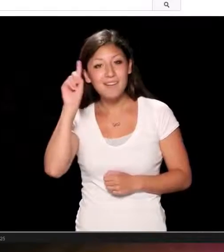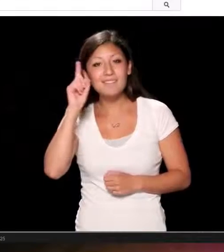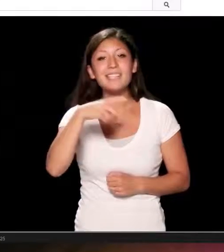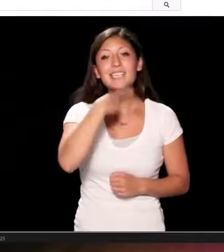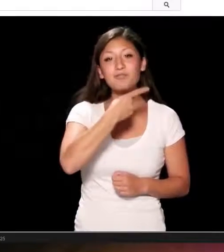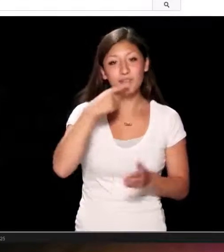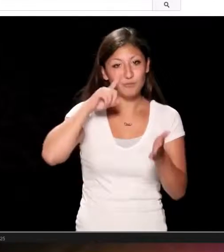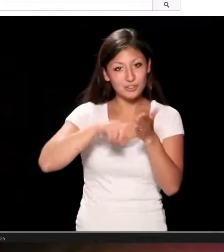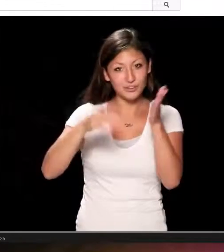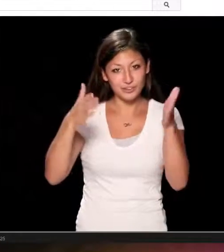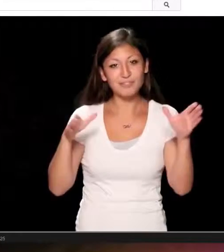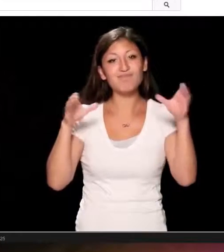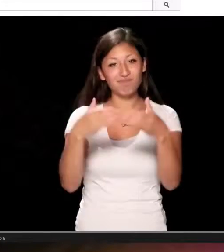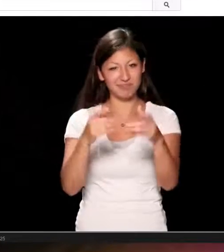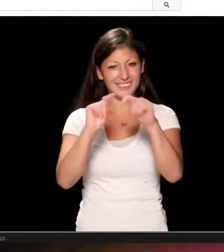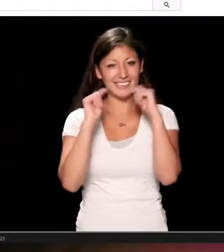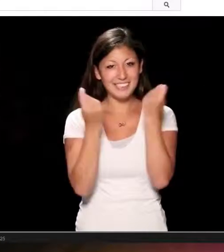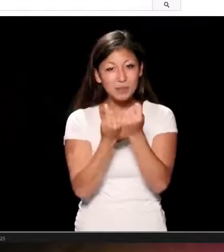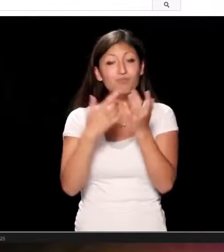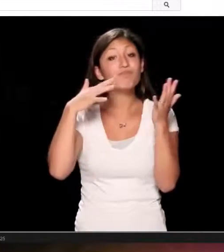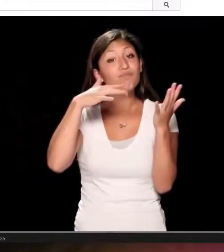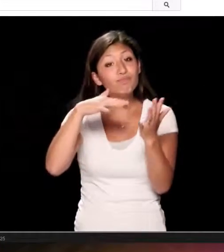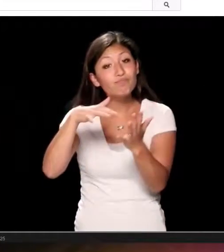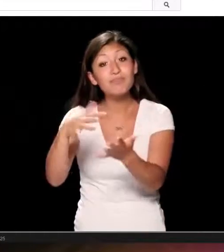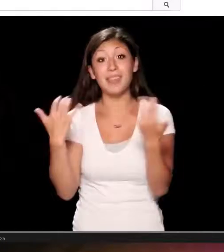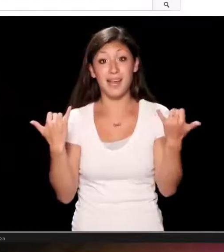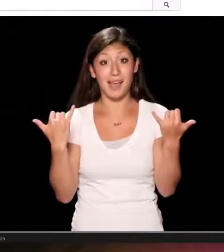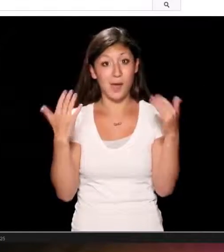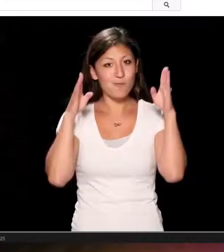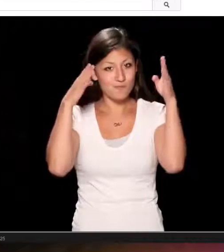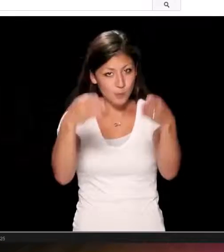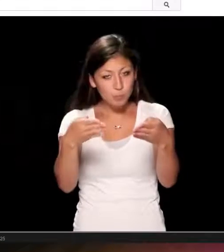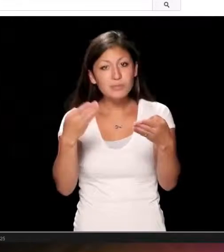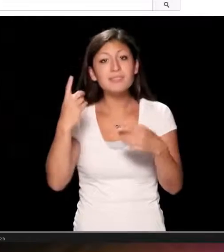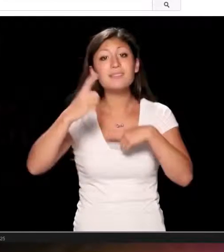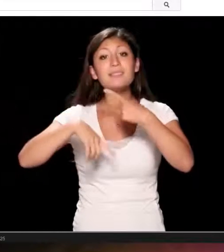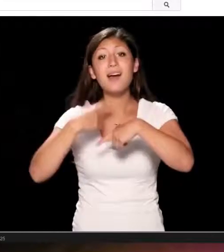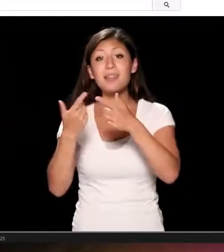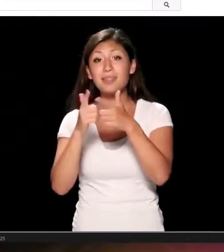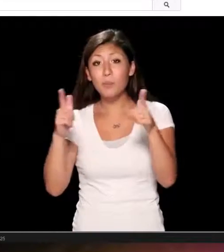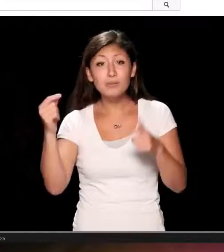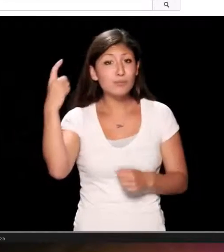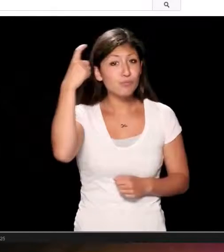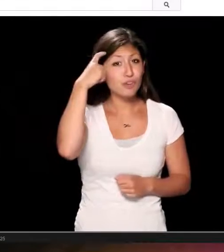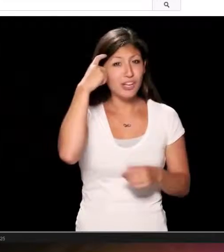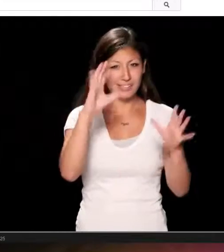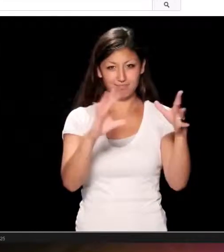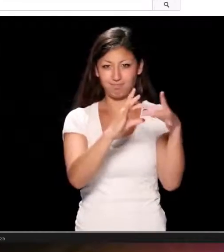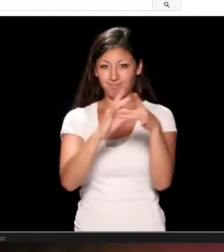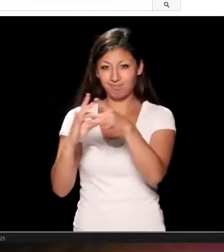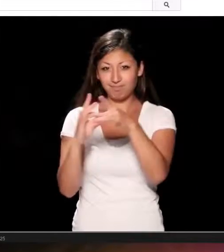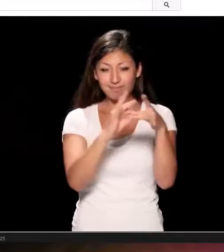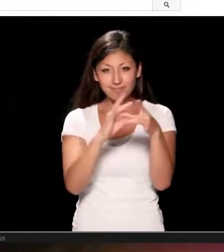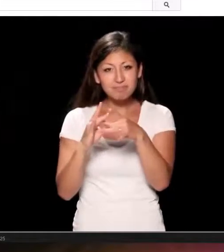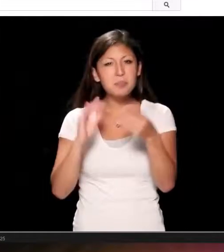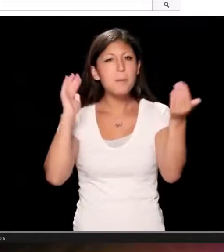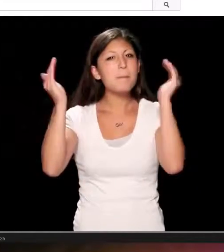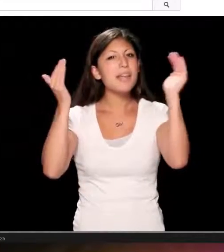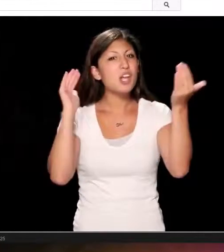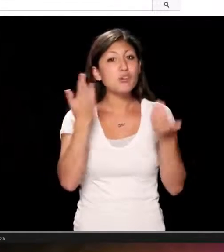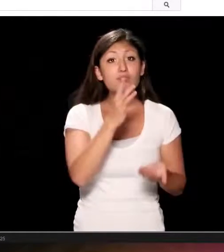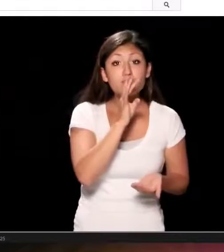differences. Our deaf hearing research team now focuses on sign language and the